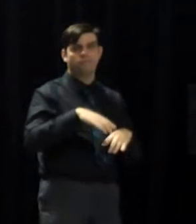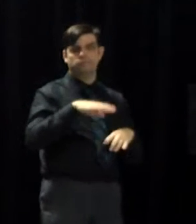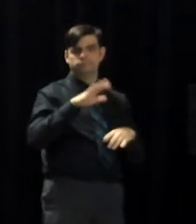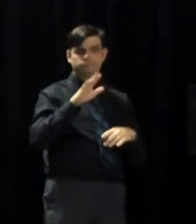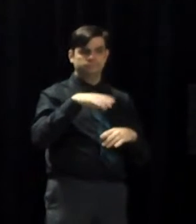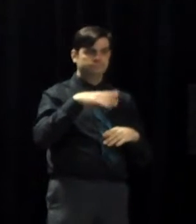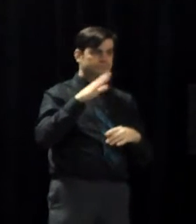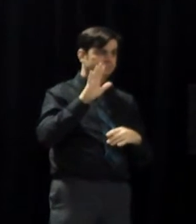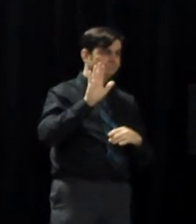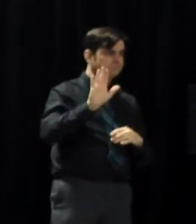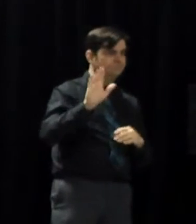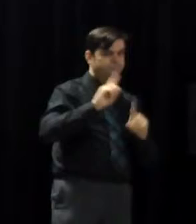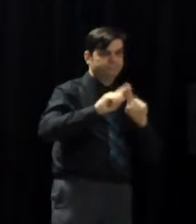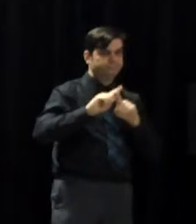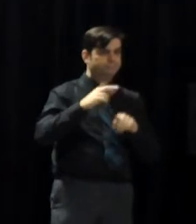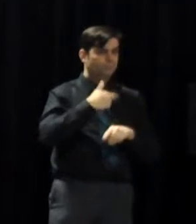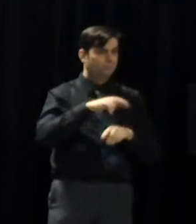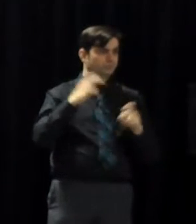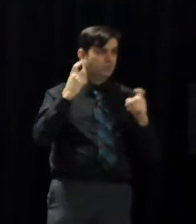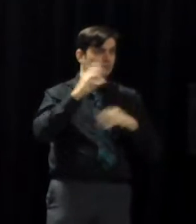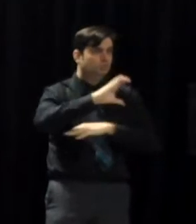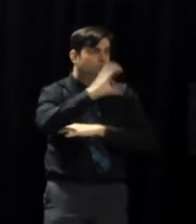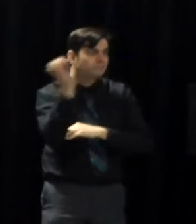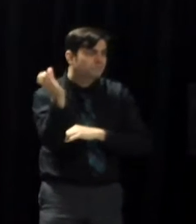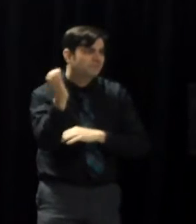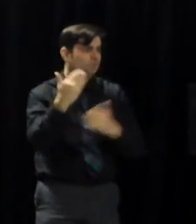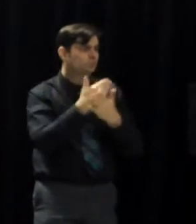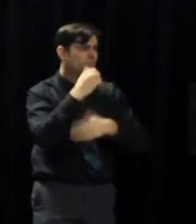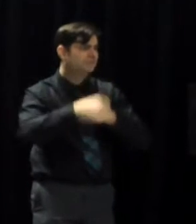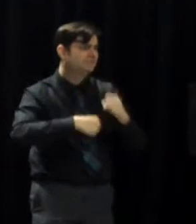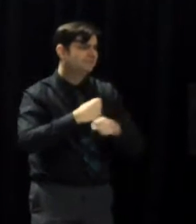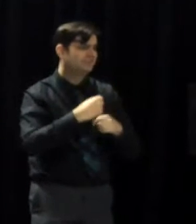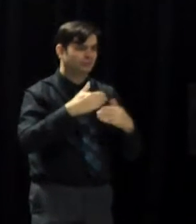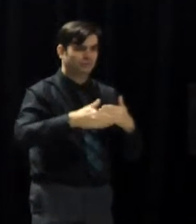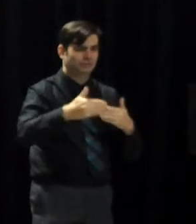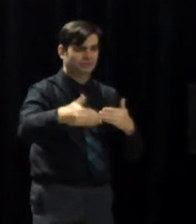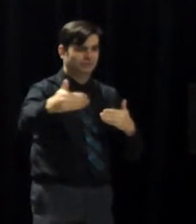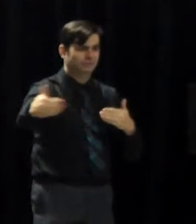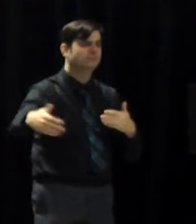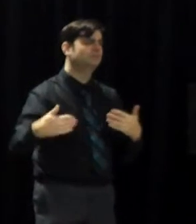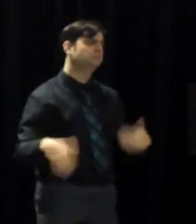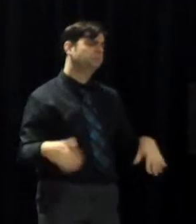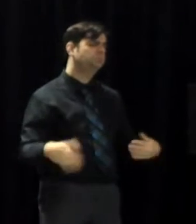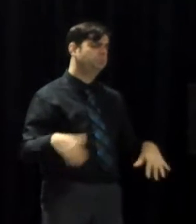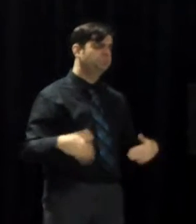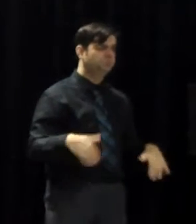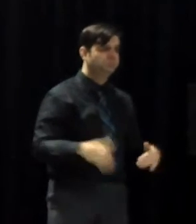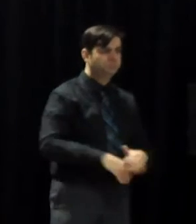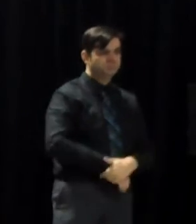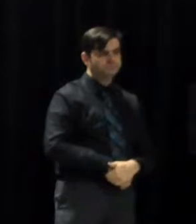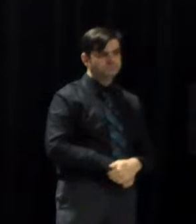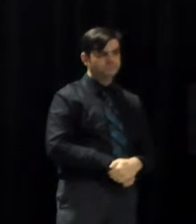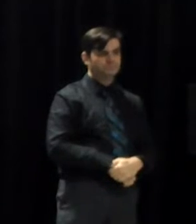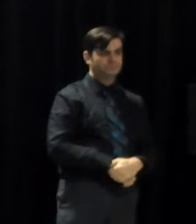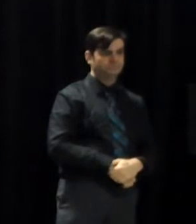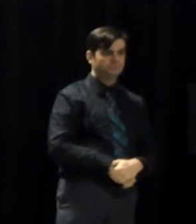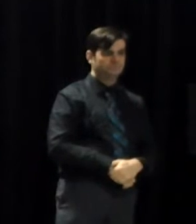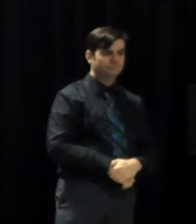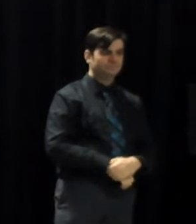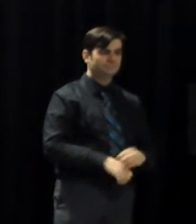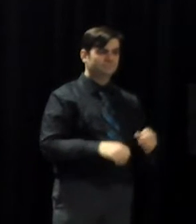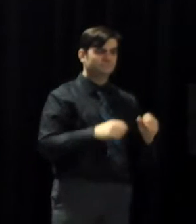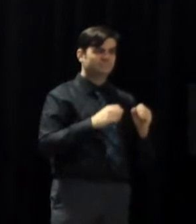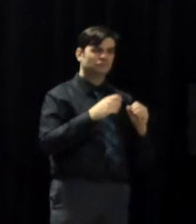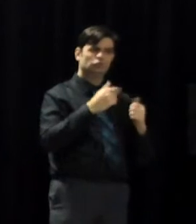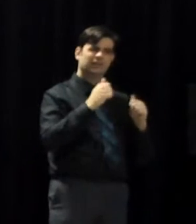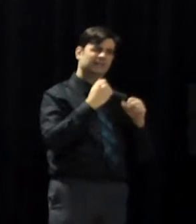these circumstances. And so it's trying to somehow keep this thing as flat as we can during all this